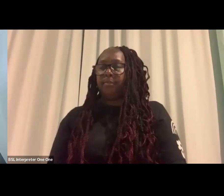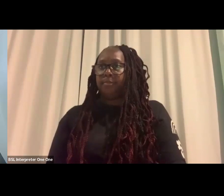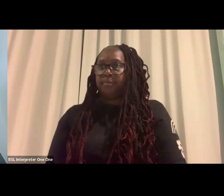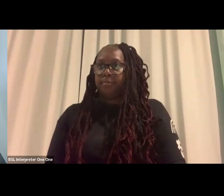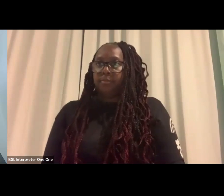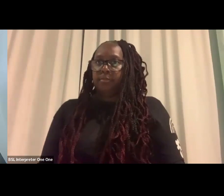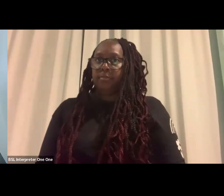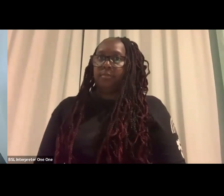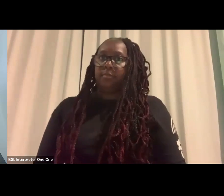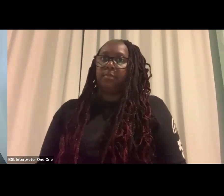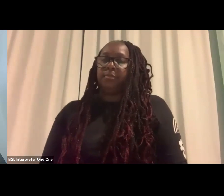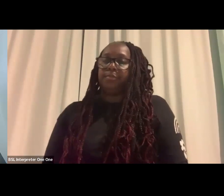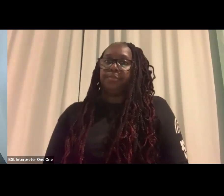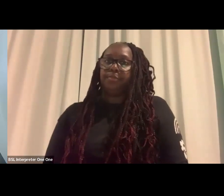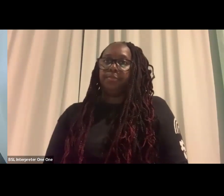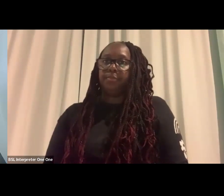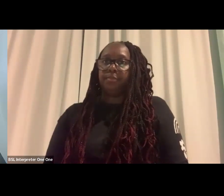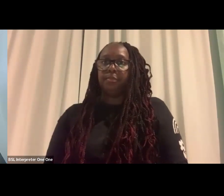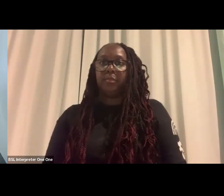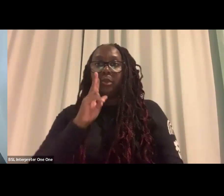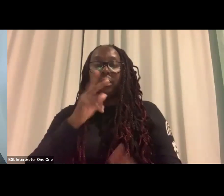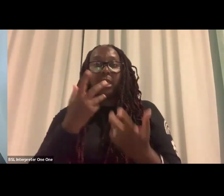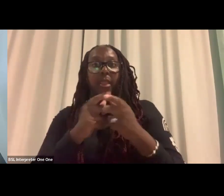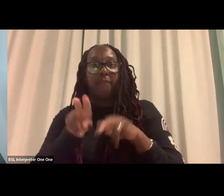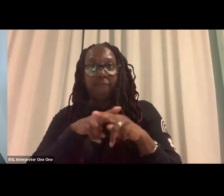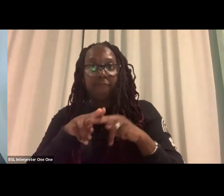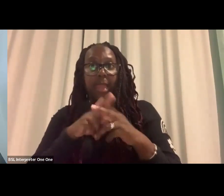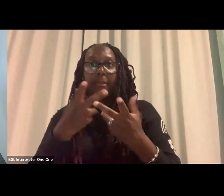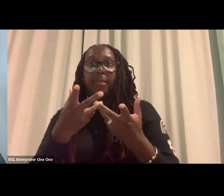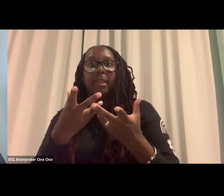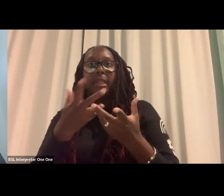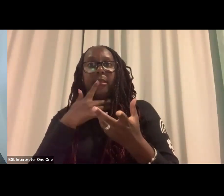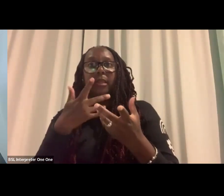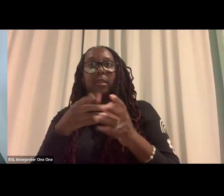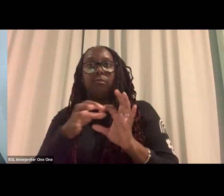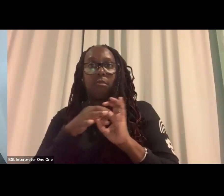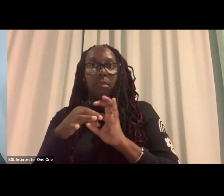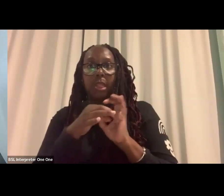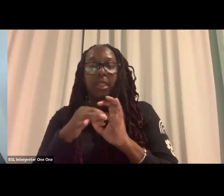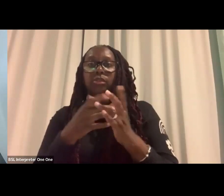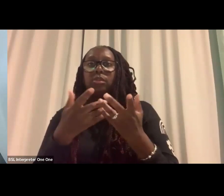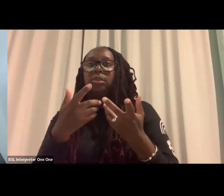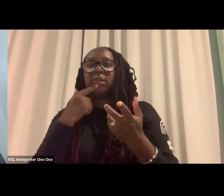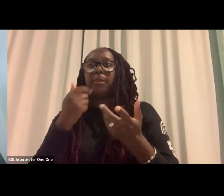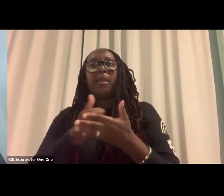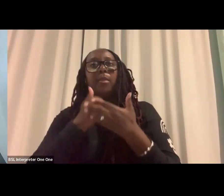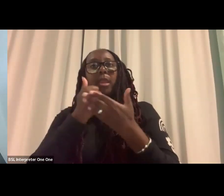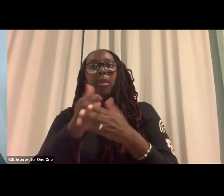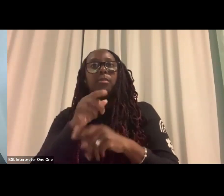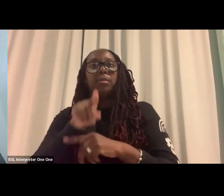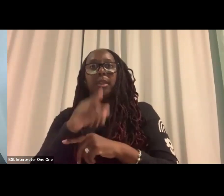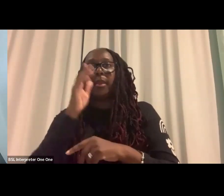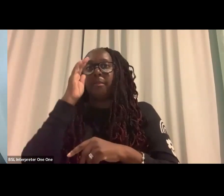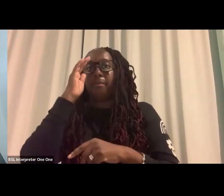we see, how families keep their relationship and how it promotes their cohesion